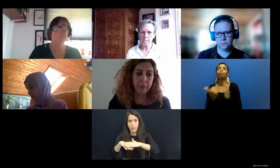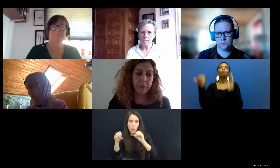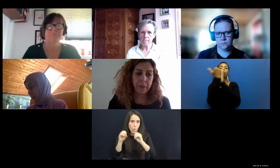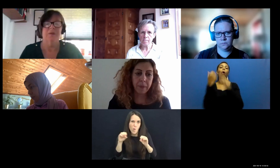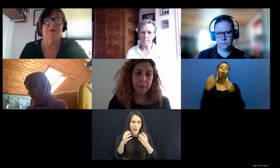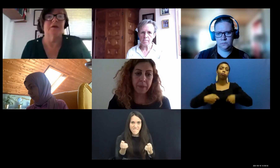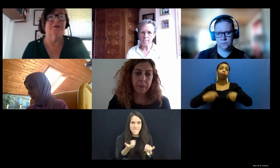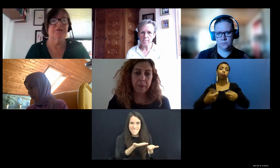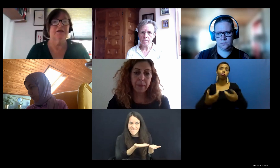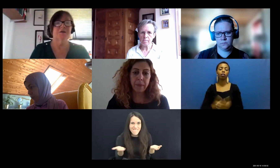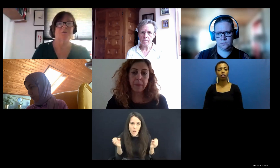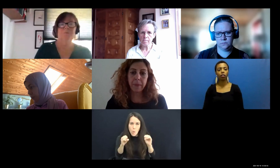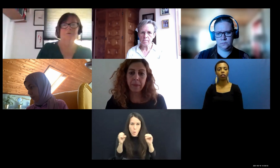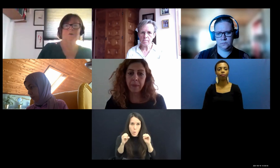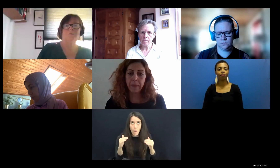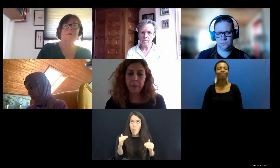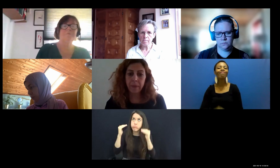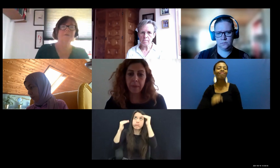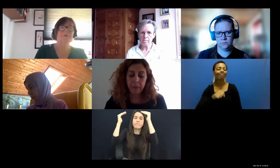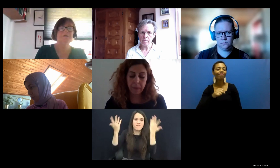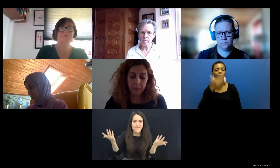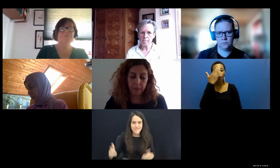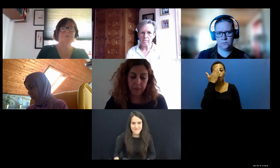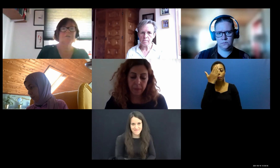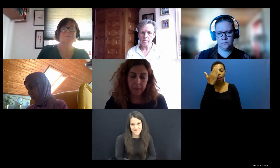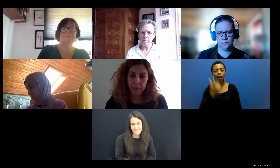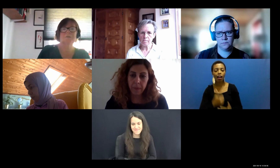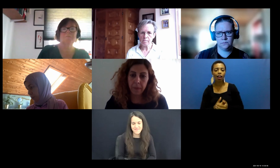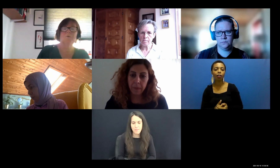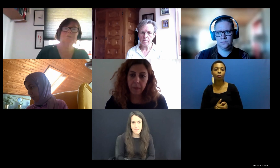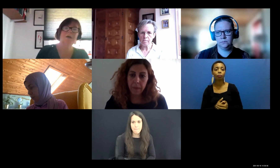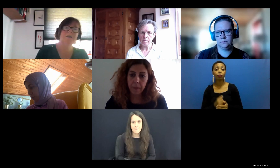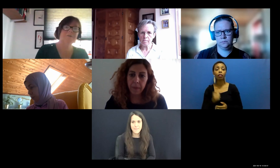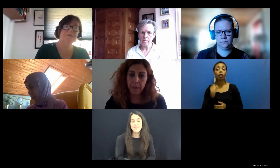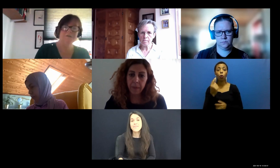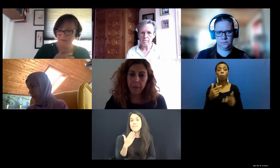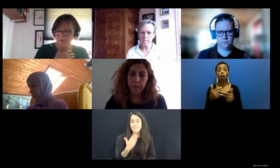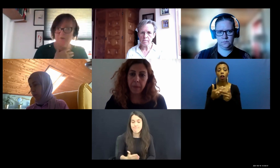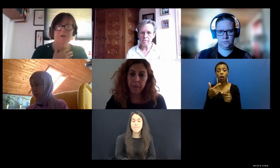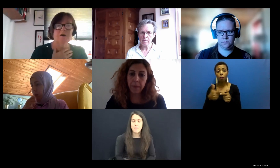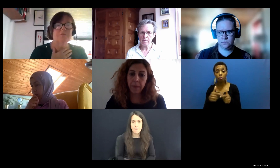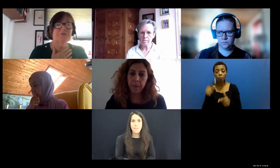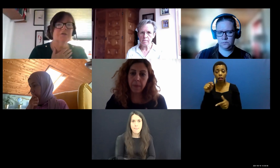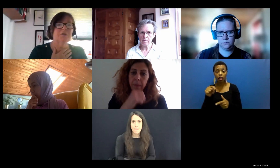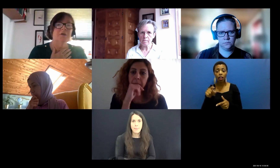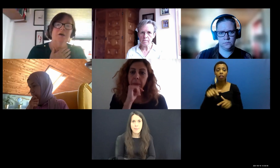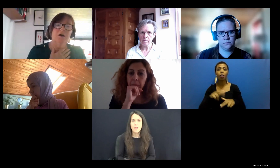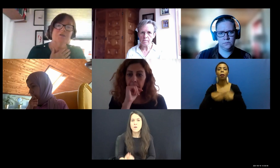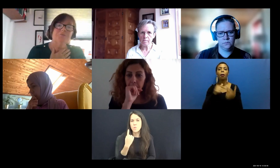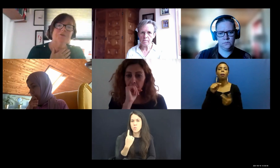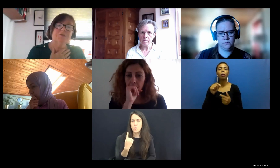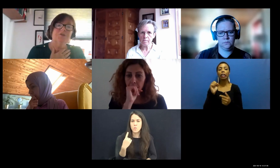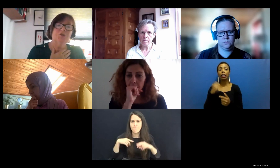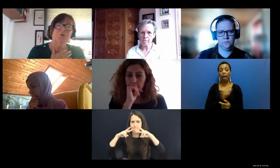Yeah. Yes, thank you. One of the issues that was highlighted, I think, in our research